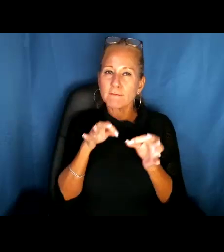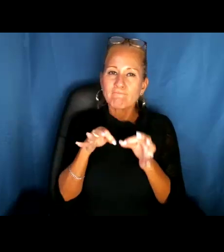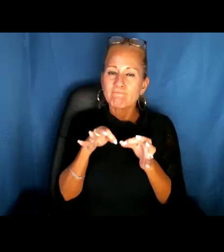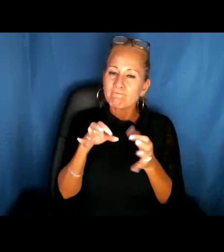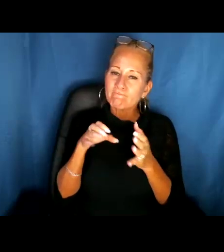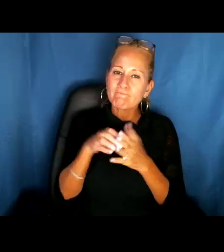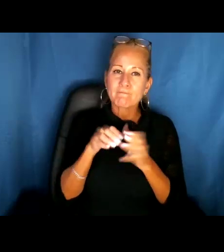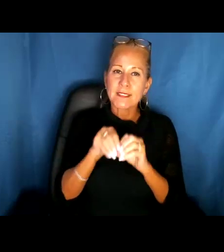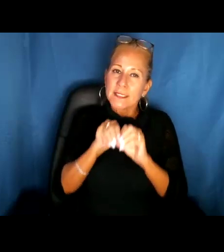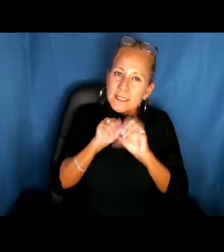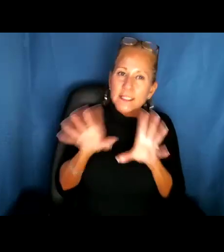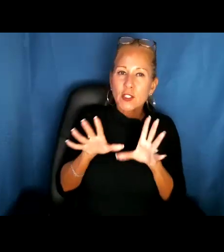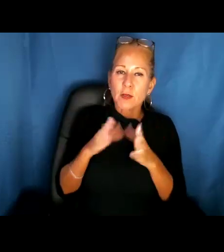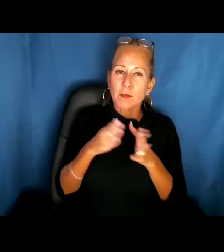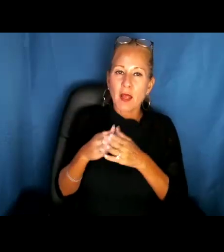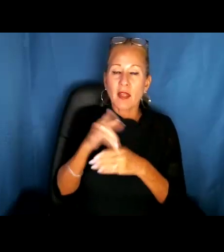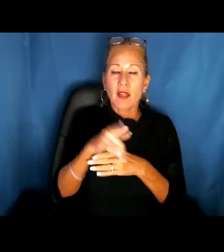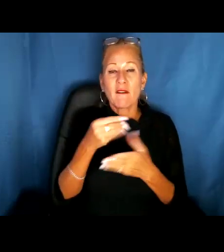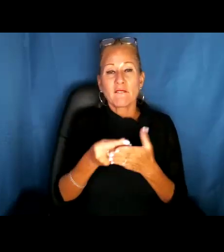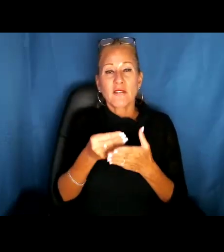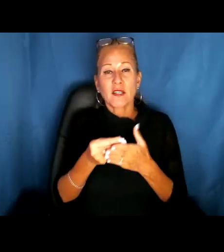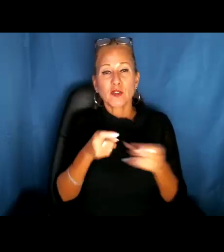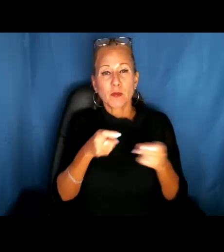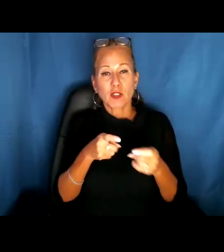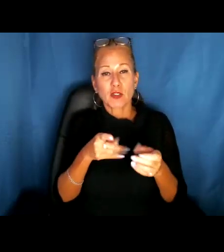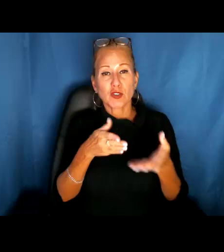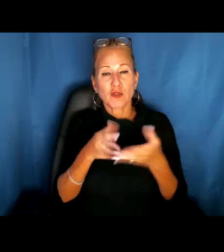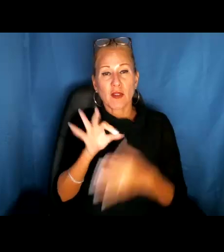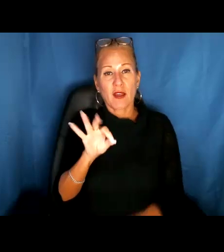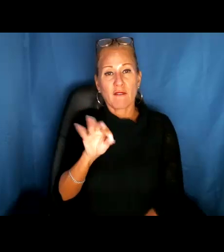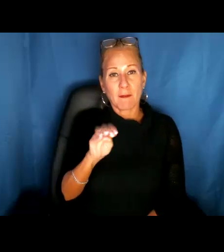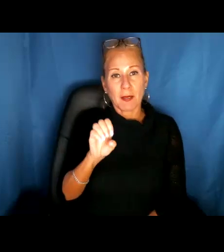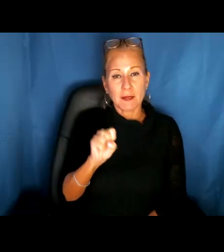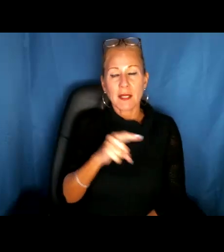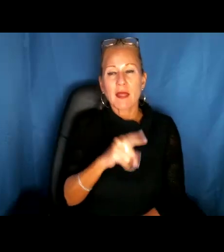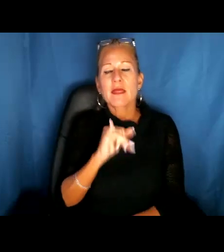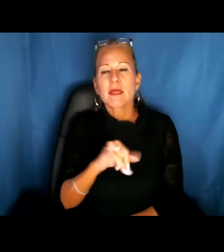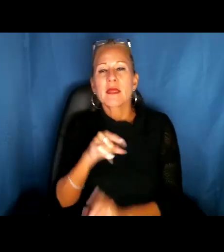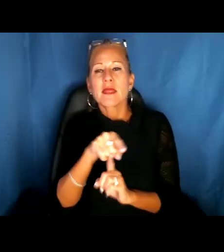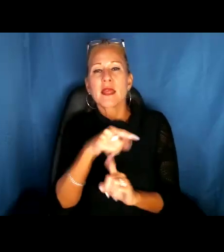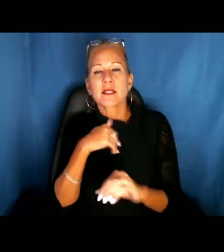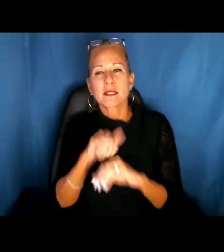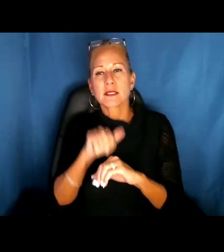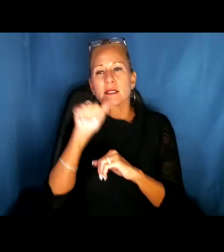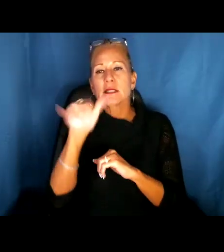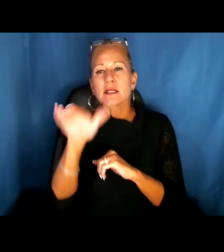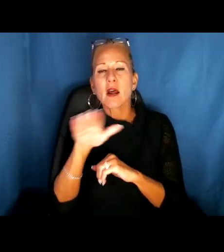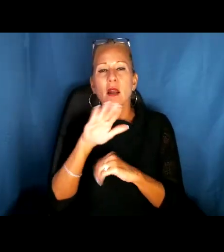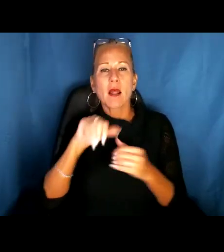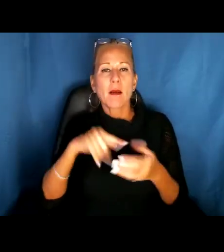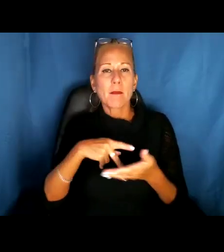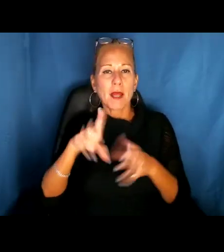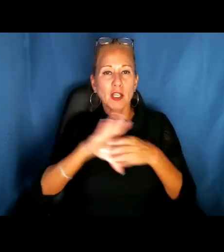this. This is the financial management services. They're the ones that send out the